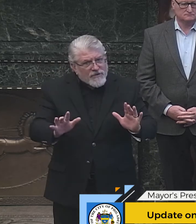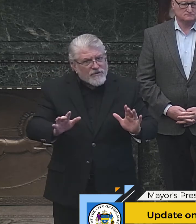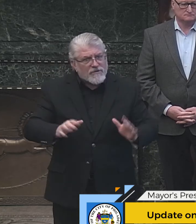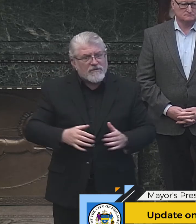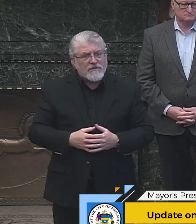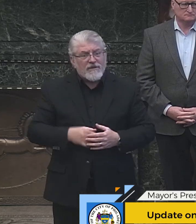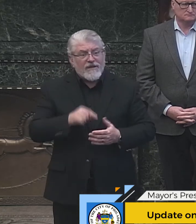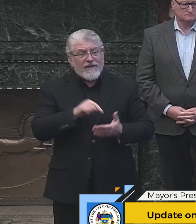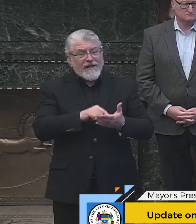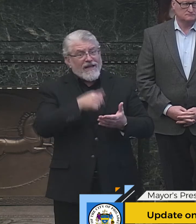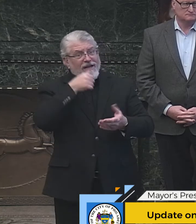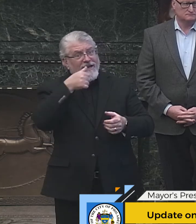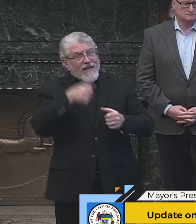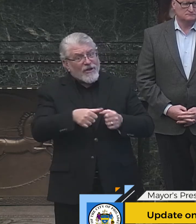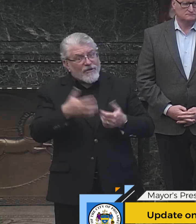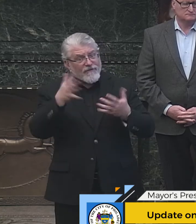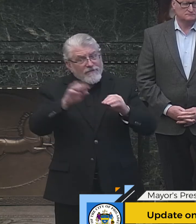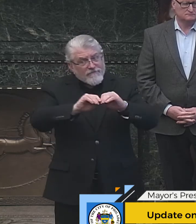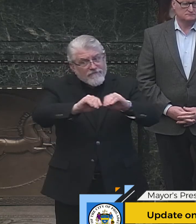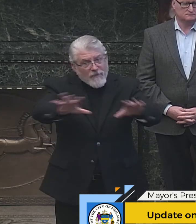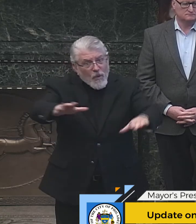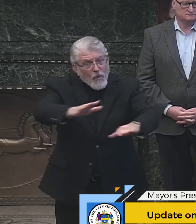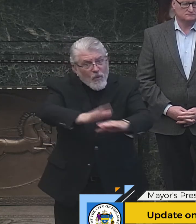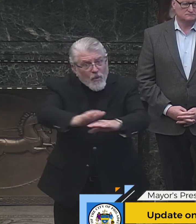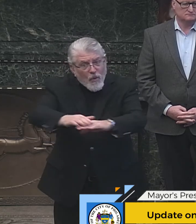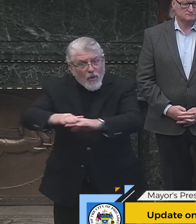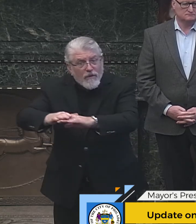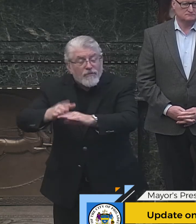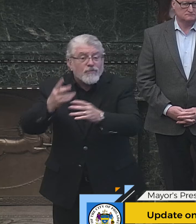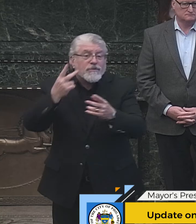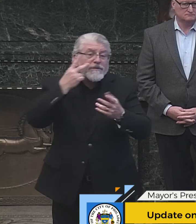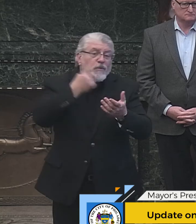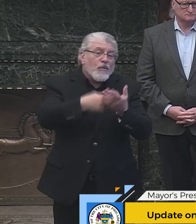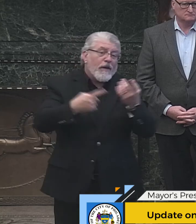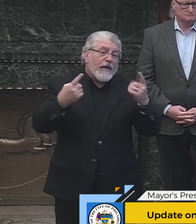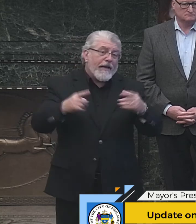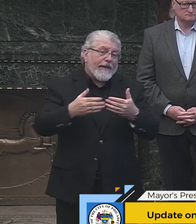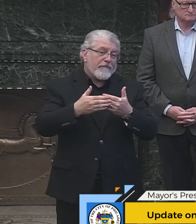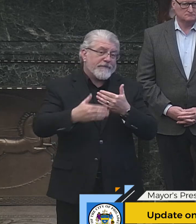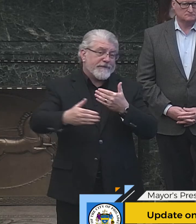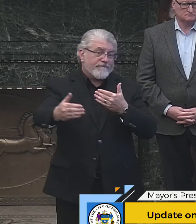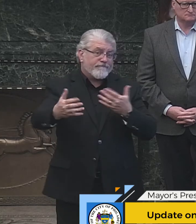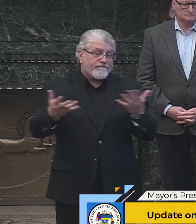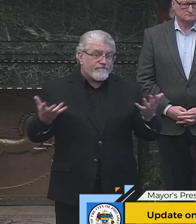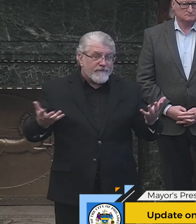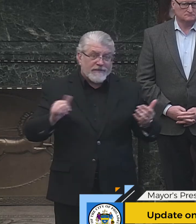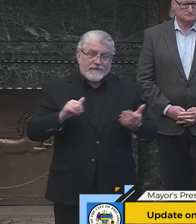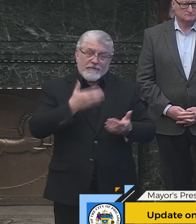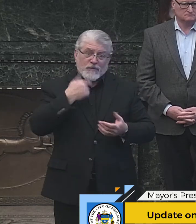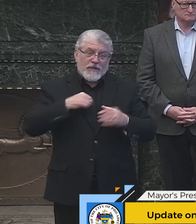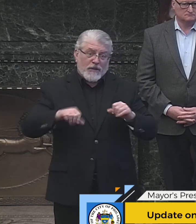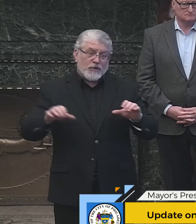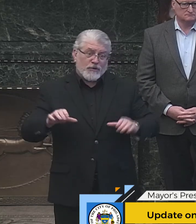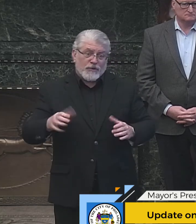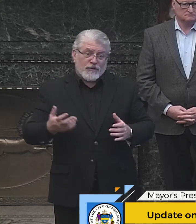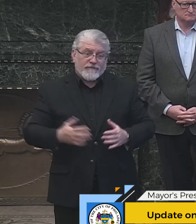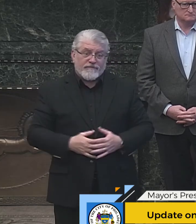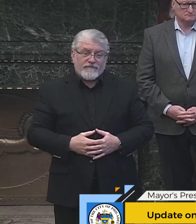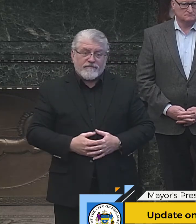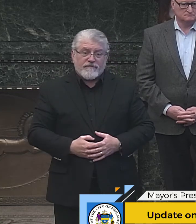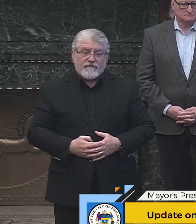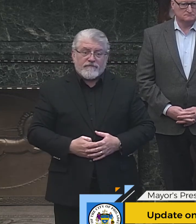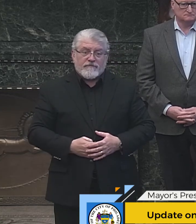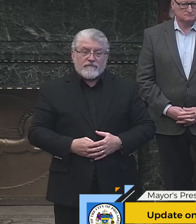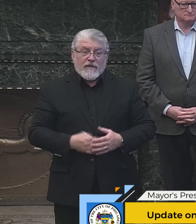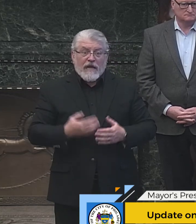I don't think there's a single path forward on this. I don't think there's a playbook that was written. I think our efforts, the governor's